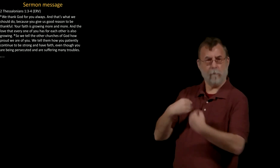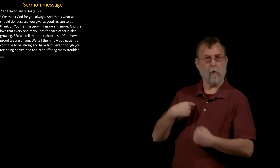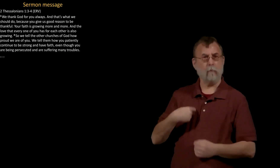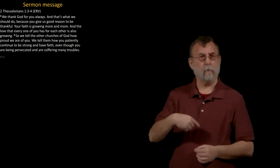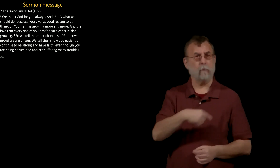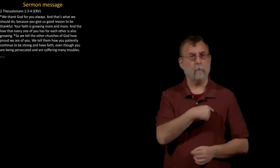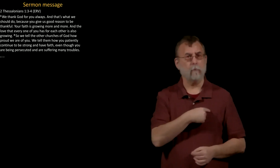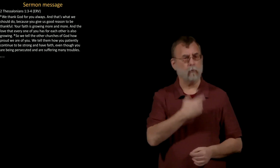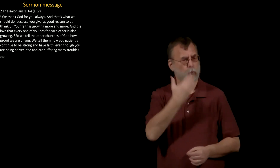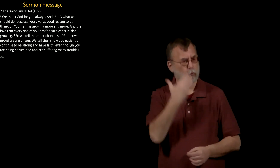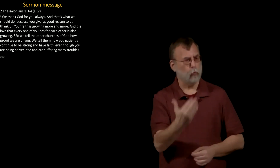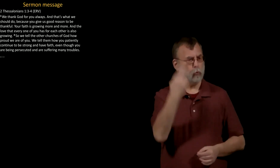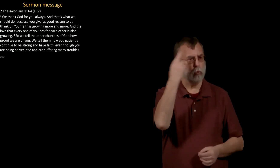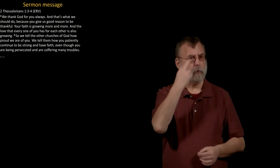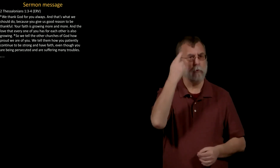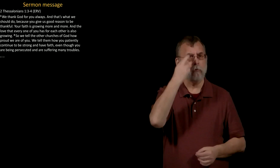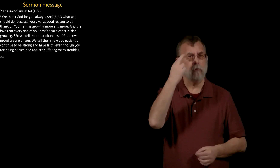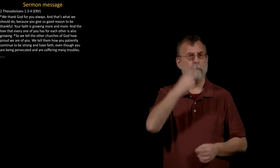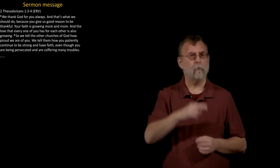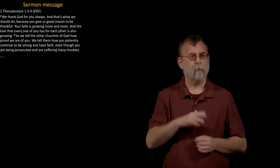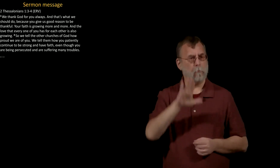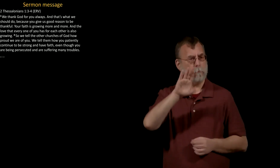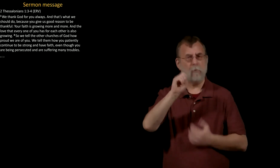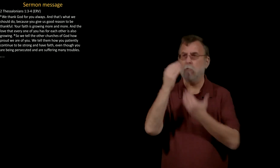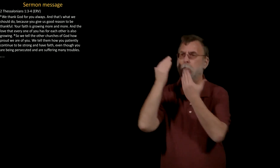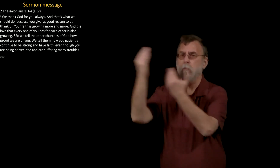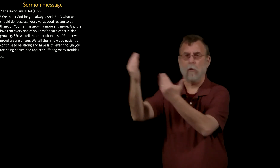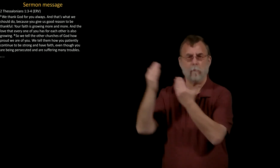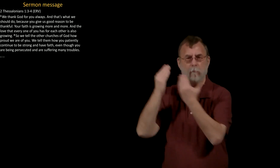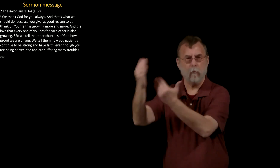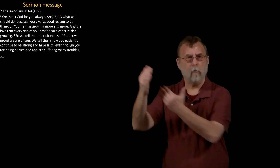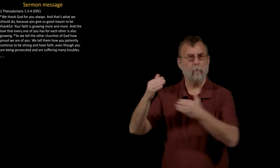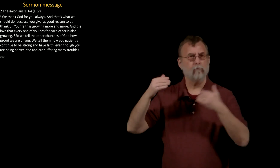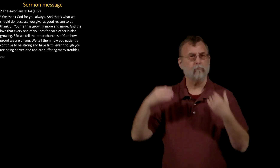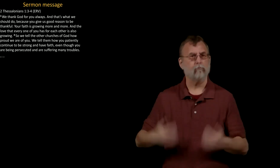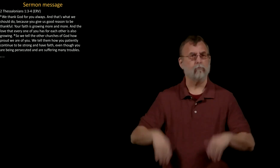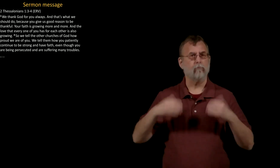Because you give us good reason to be thankful.